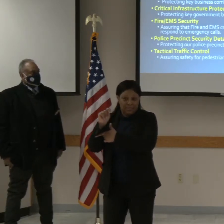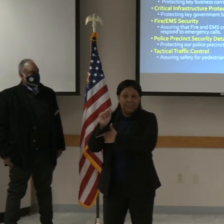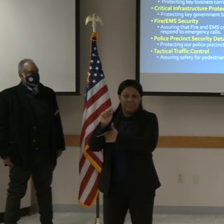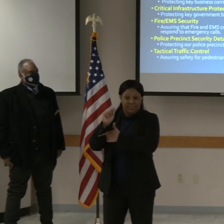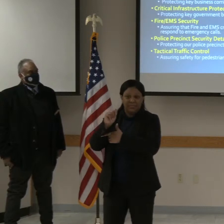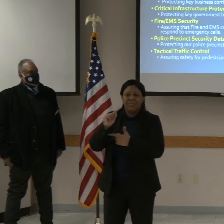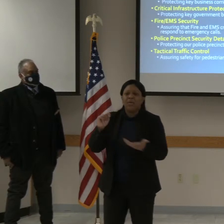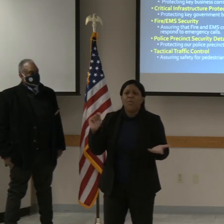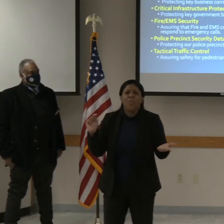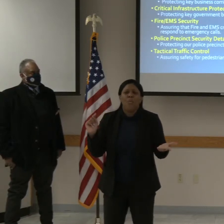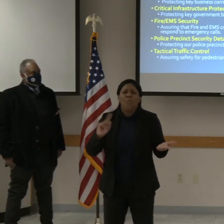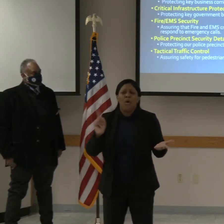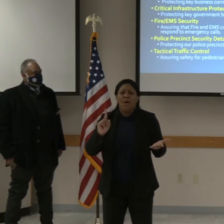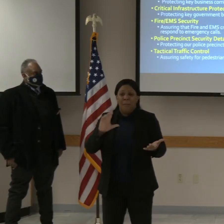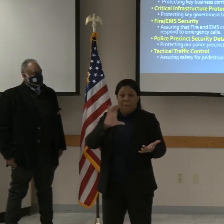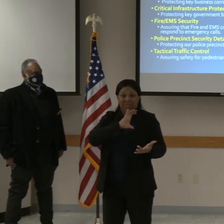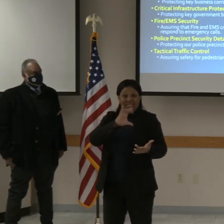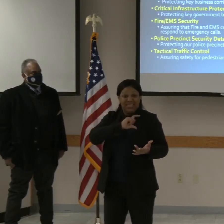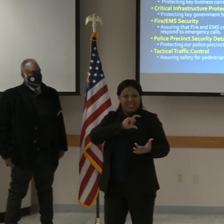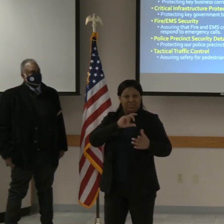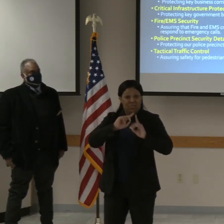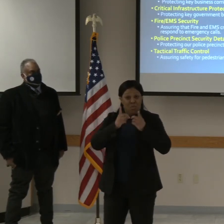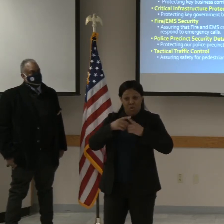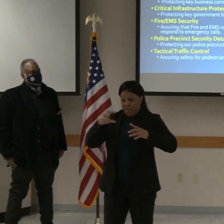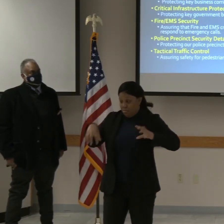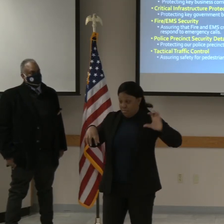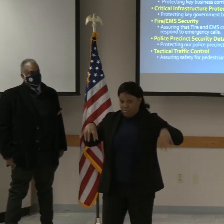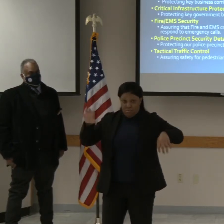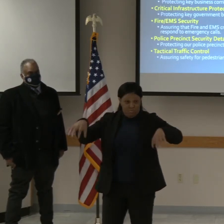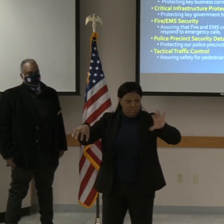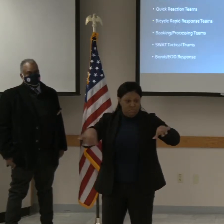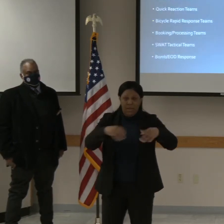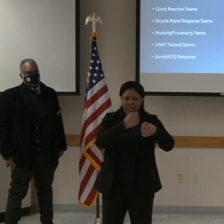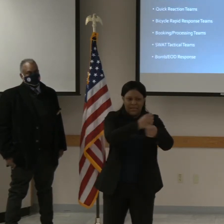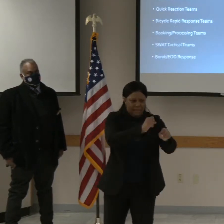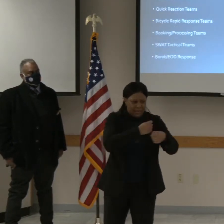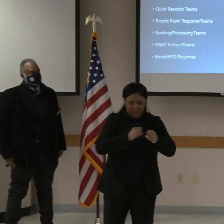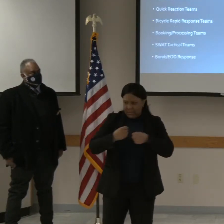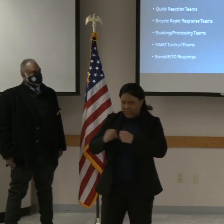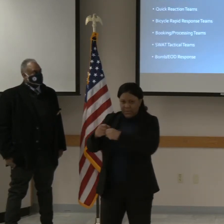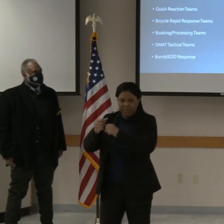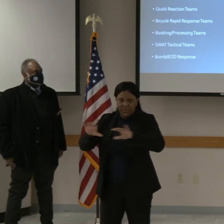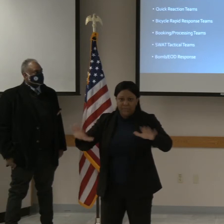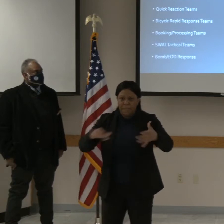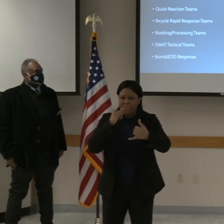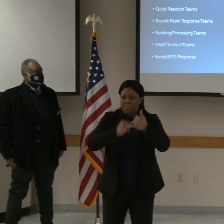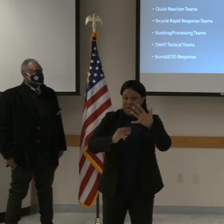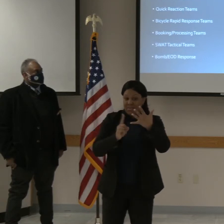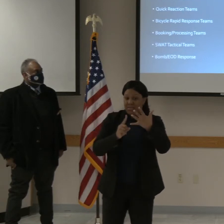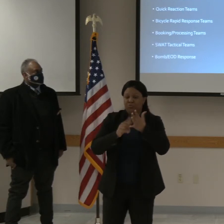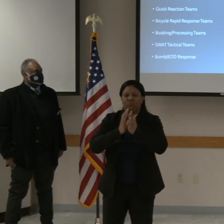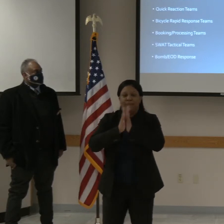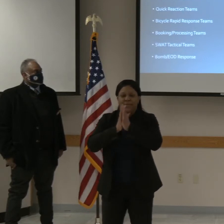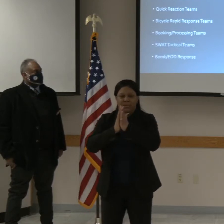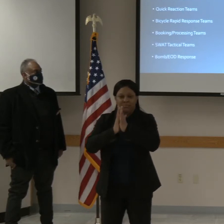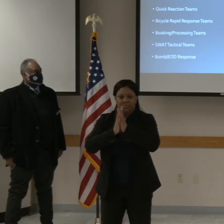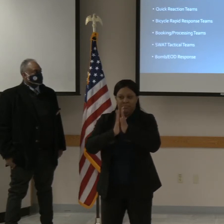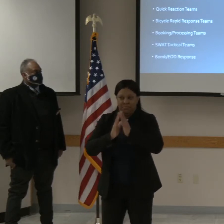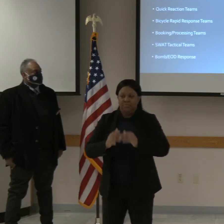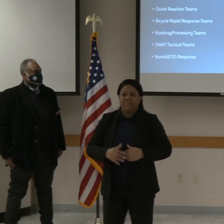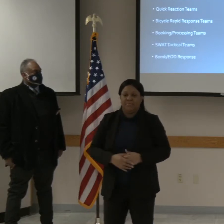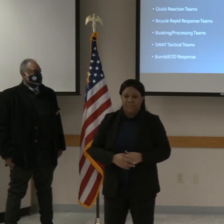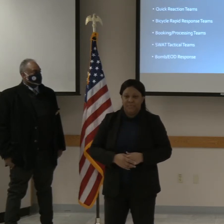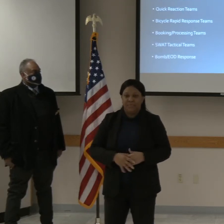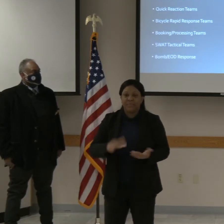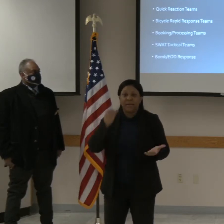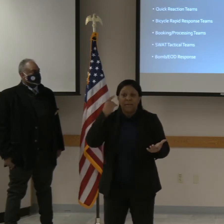the officers and others that will be working on these preventative resources. I should add that these are in no particular priority order. They're all equally